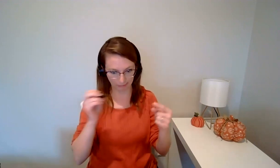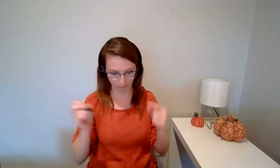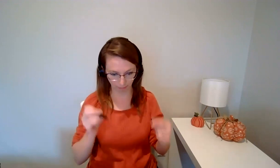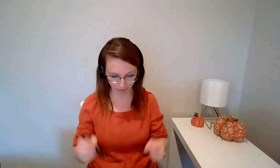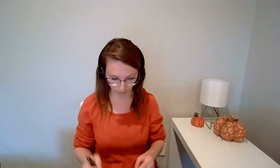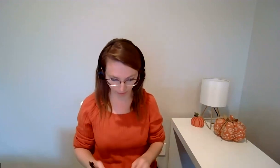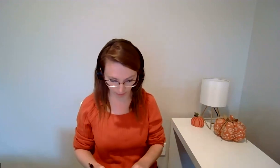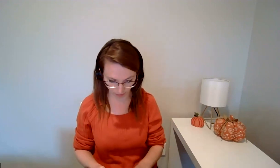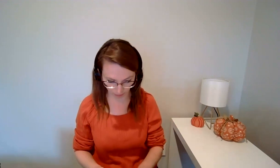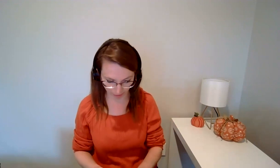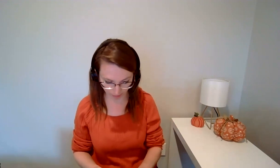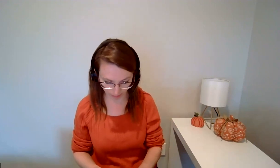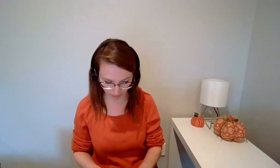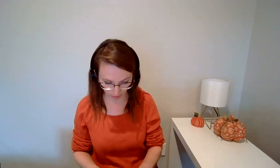didn't mix it with another class.